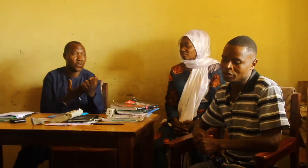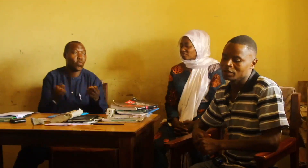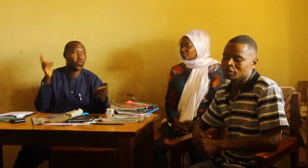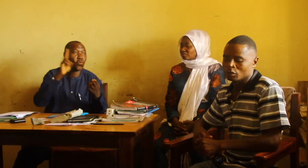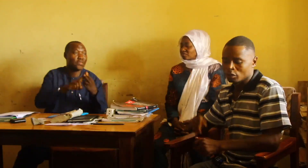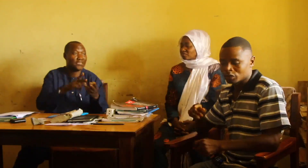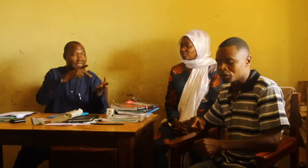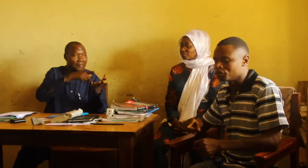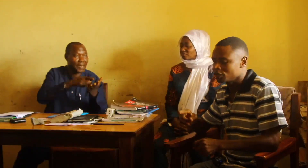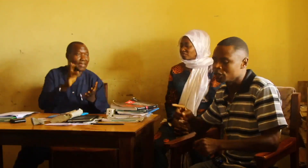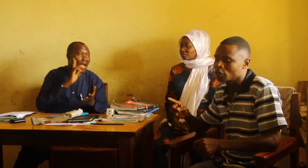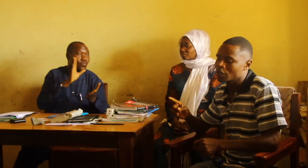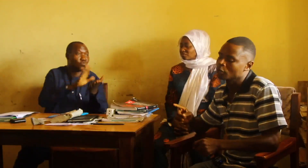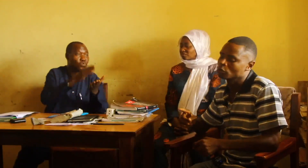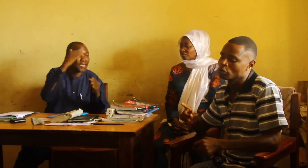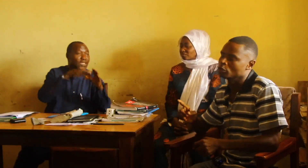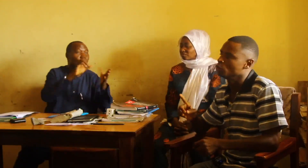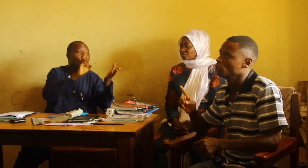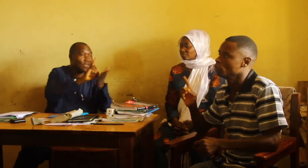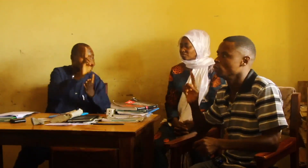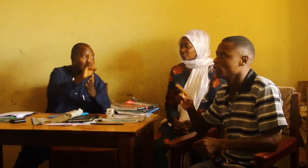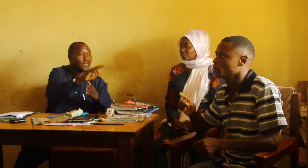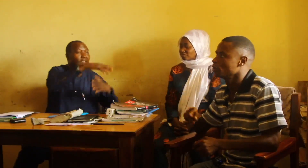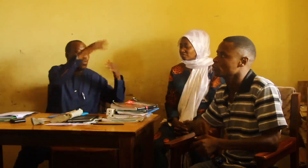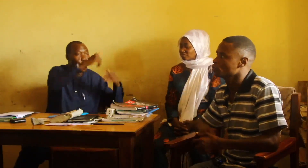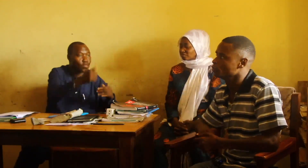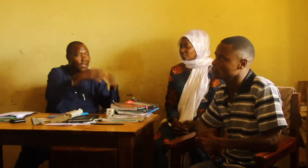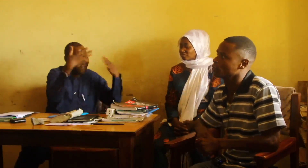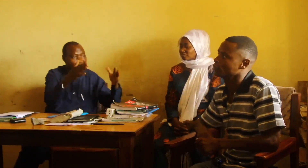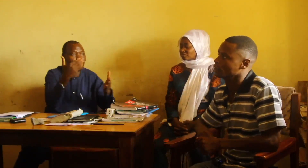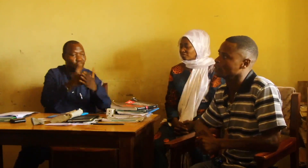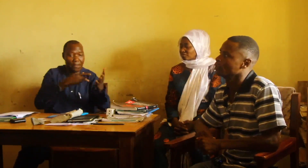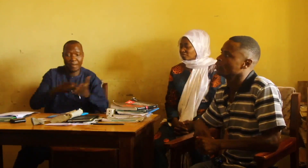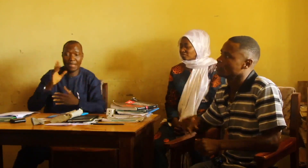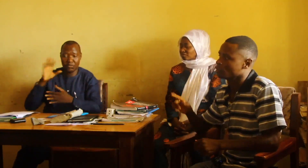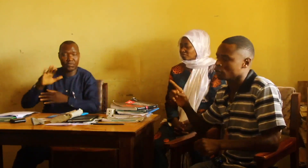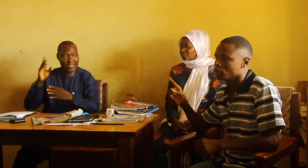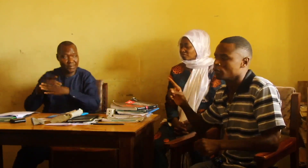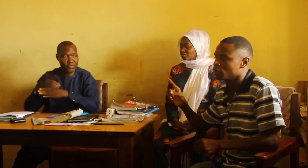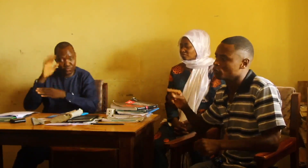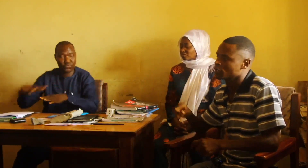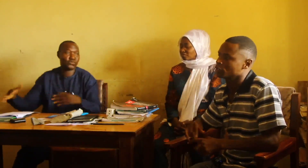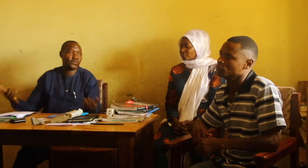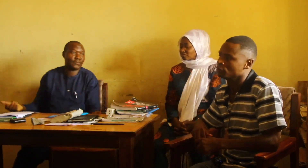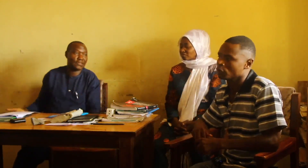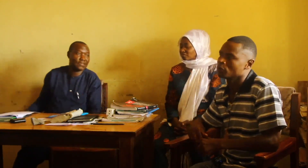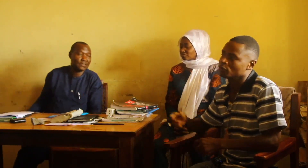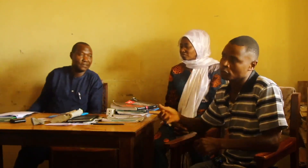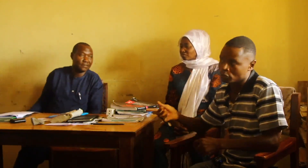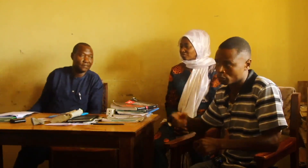or until she finished the other girls are paying the school fees of the high university, before she comes